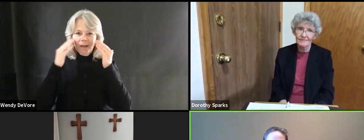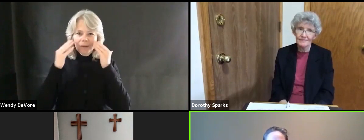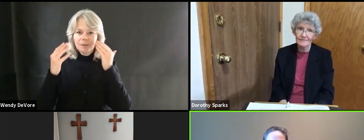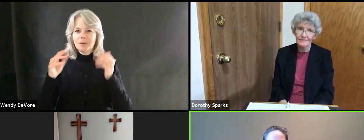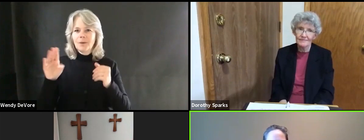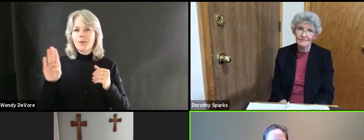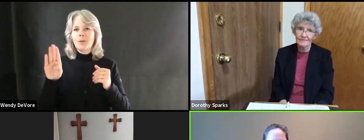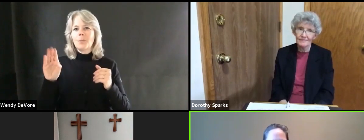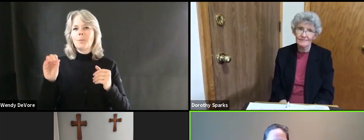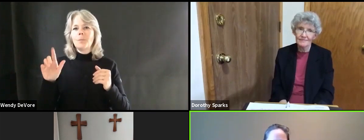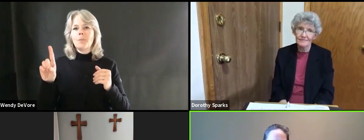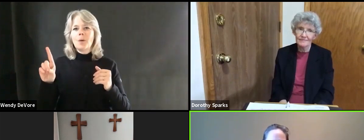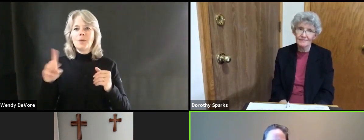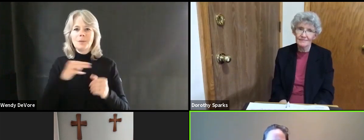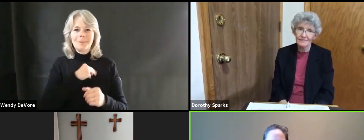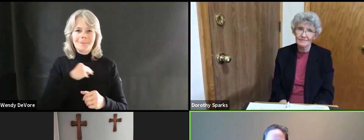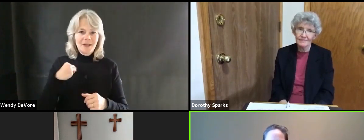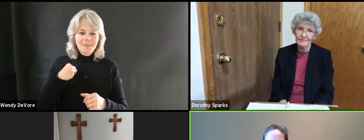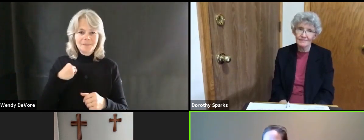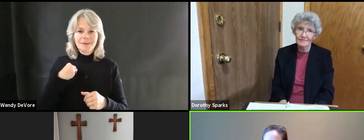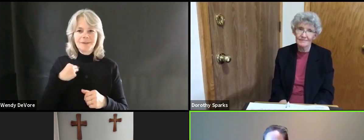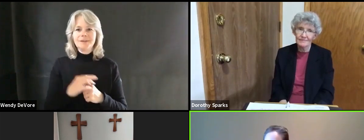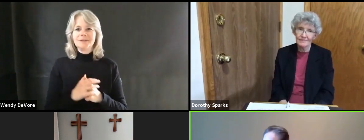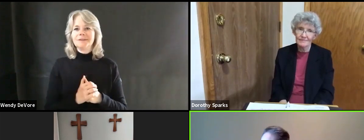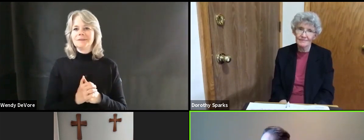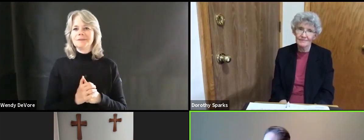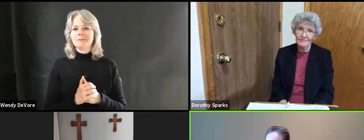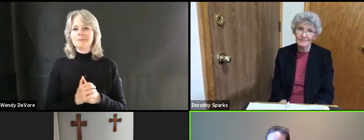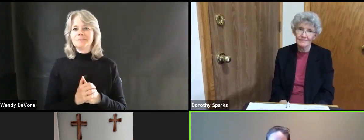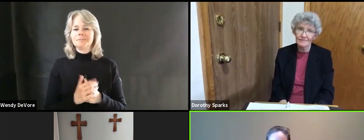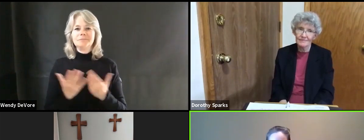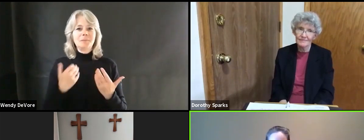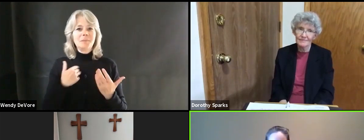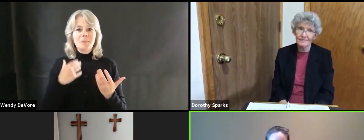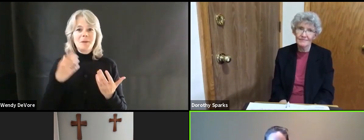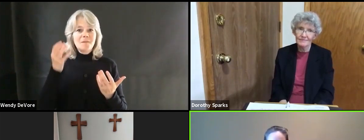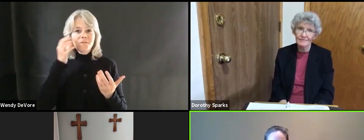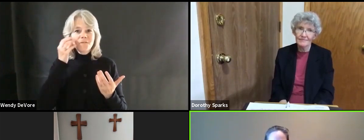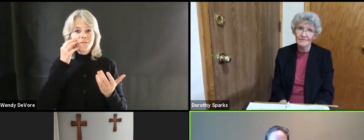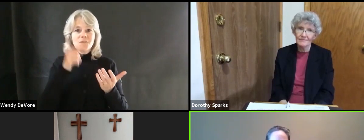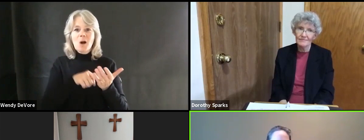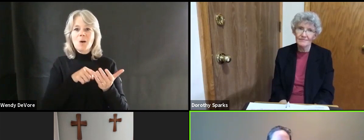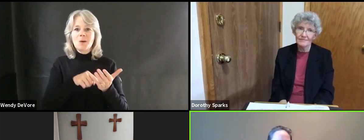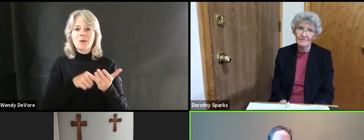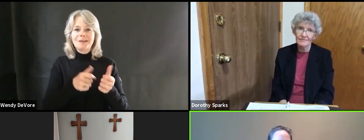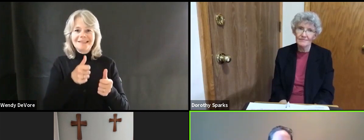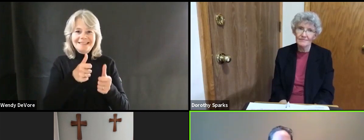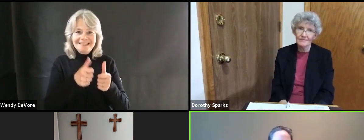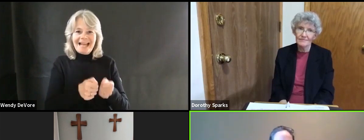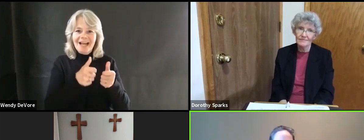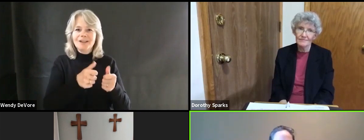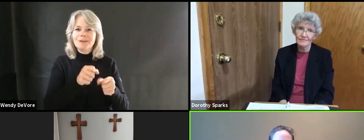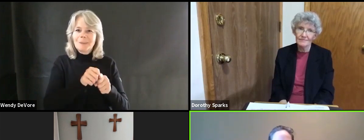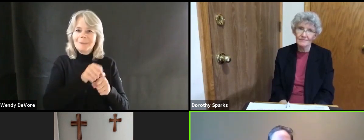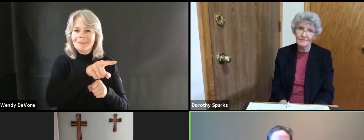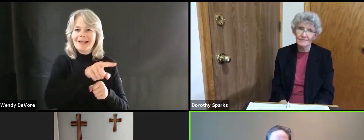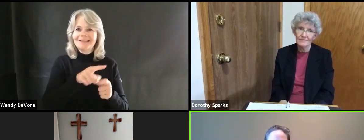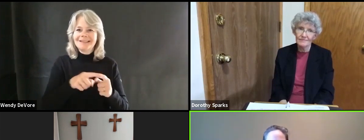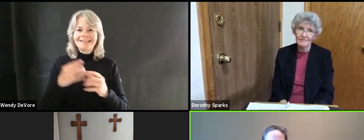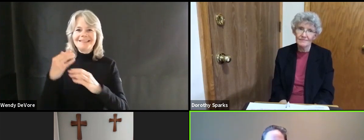Life members. So take your phone, send a text message, send an